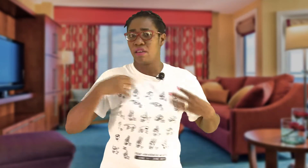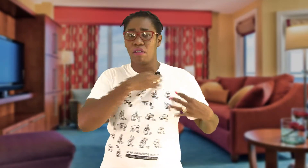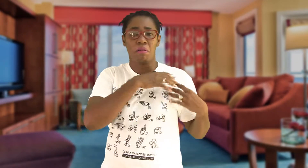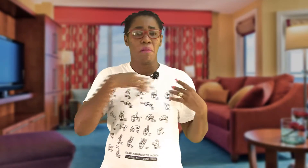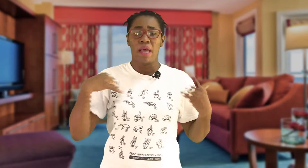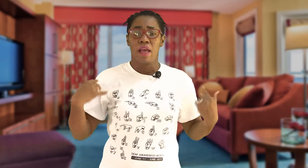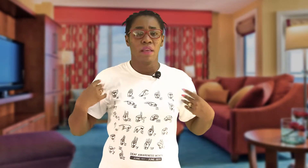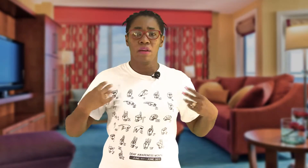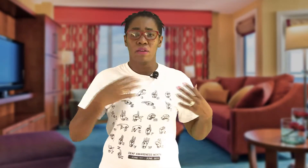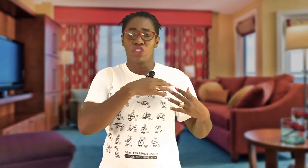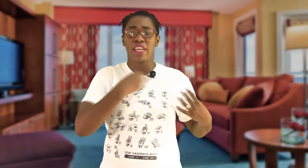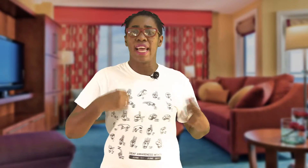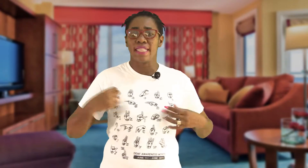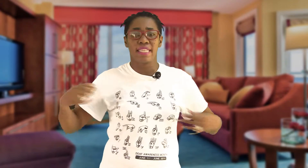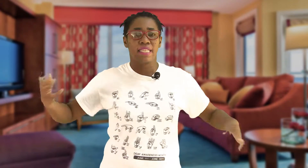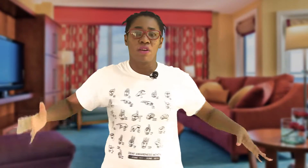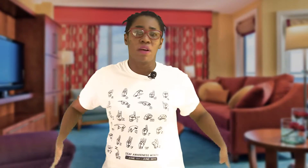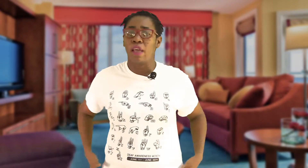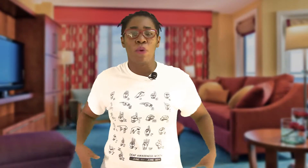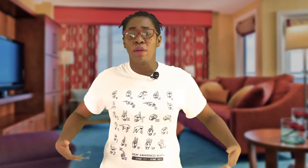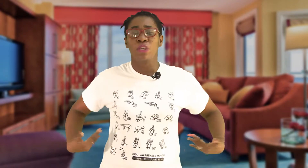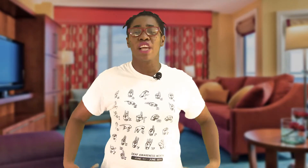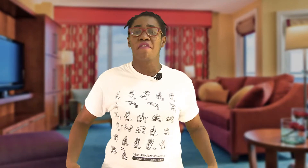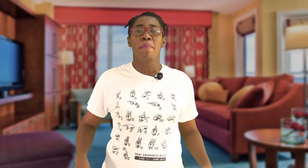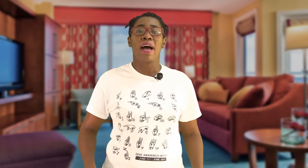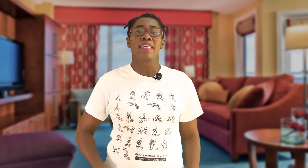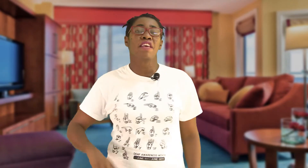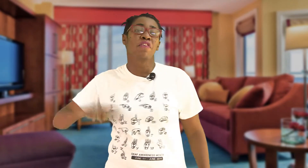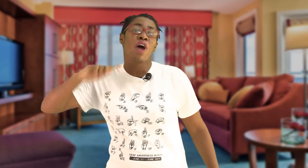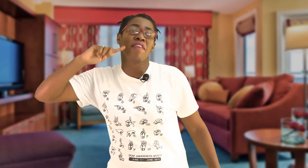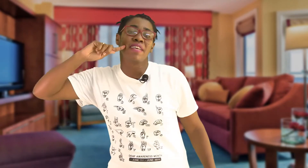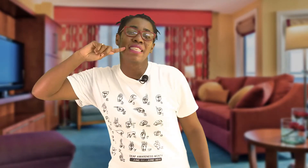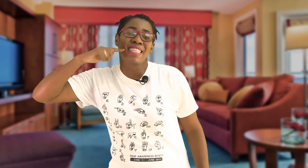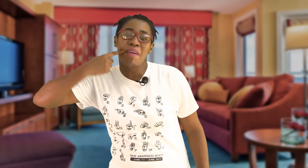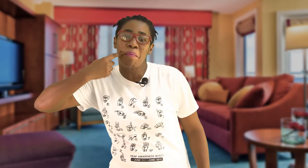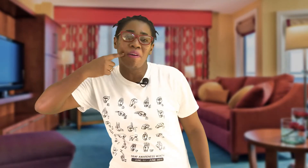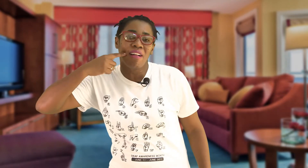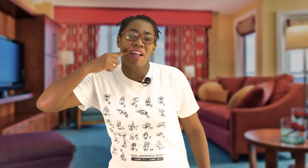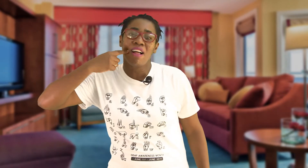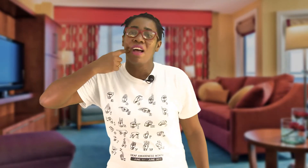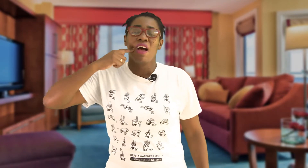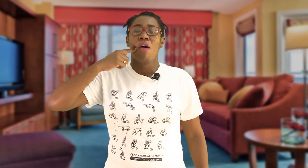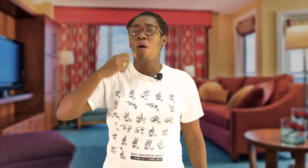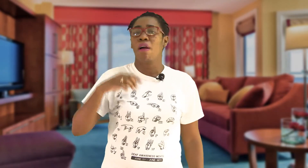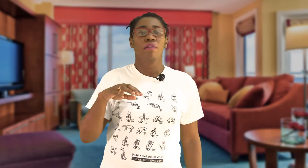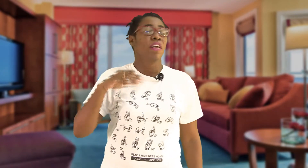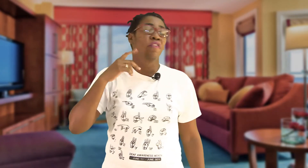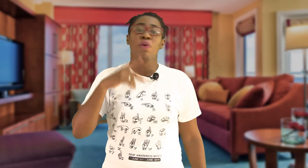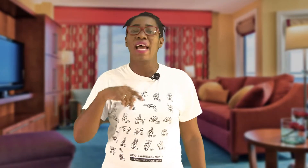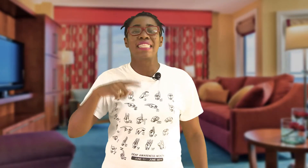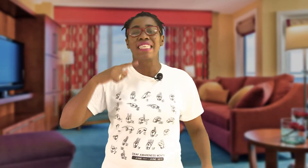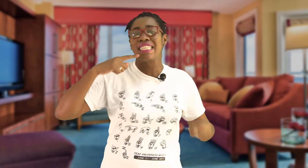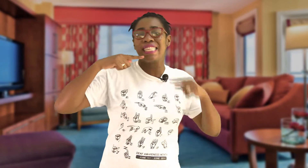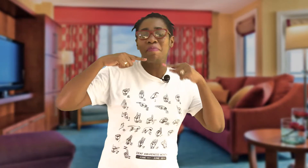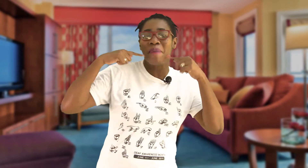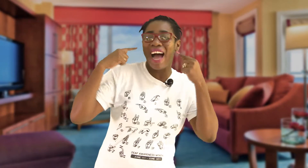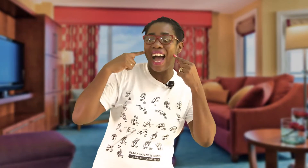your your chest your whatever part if you have a dimple or if you like to smile